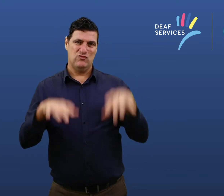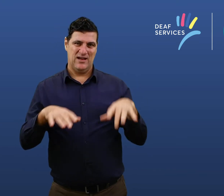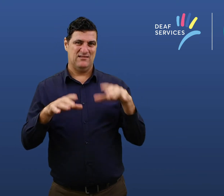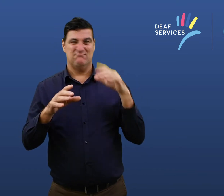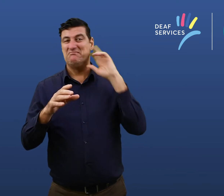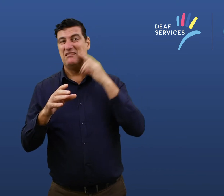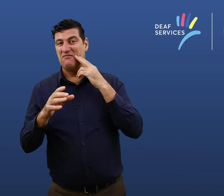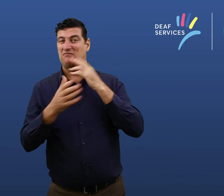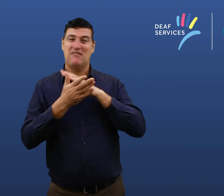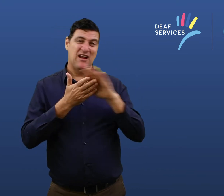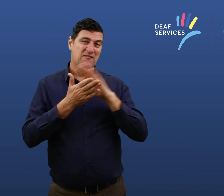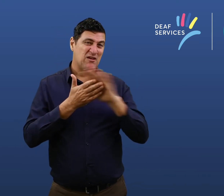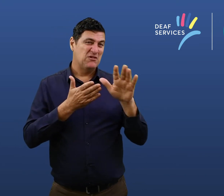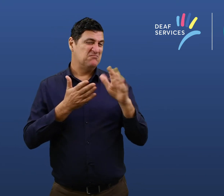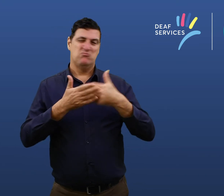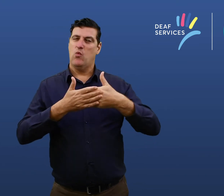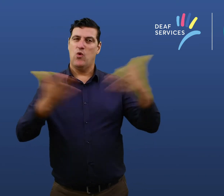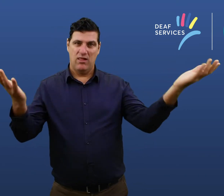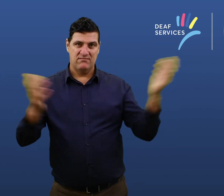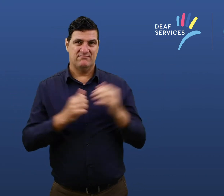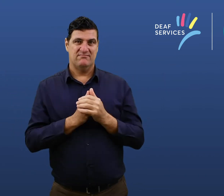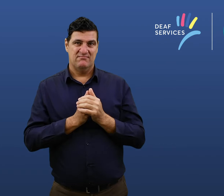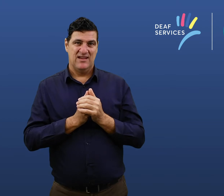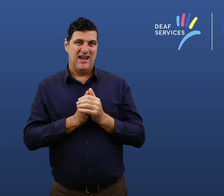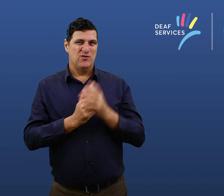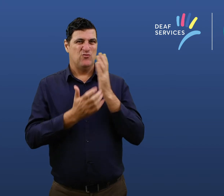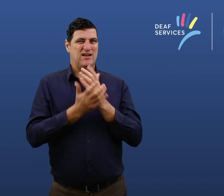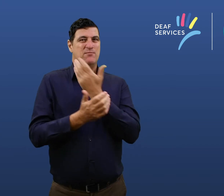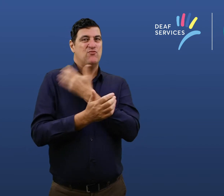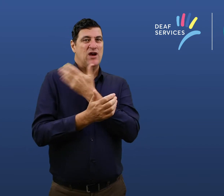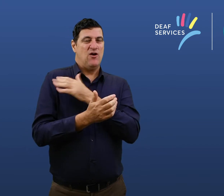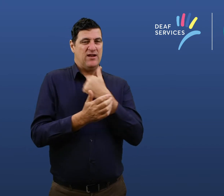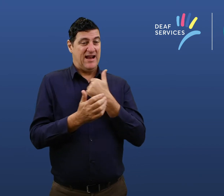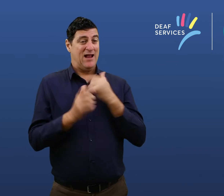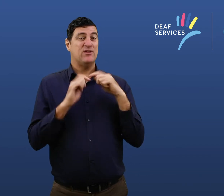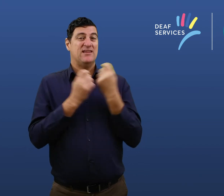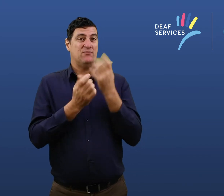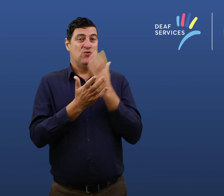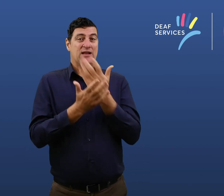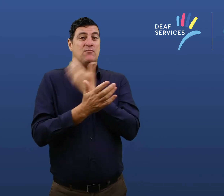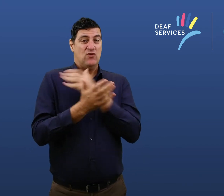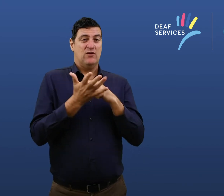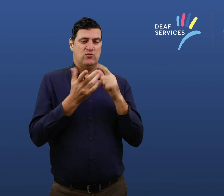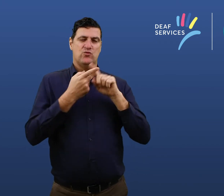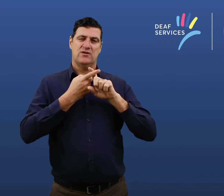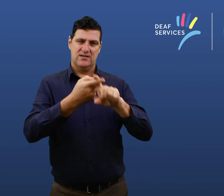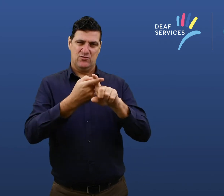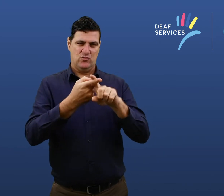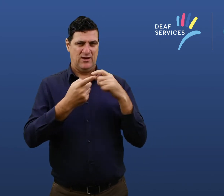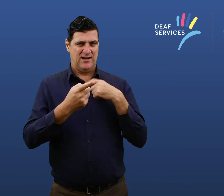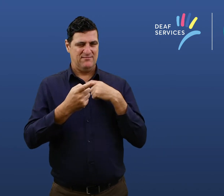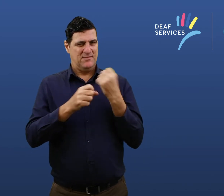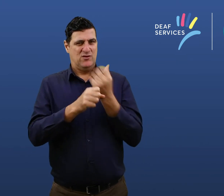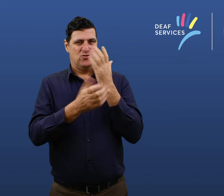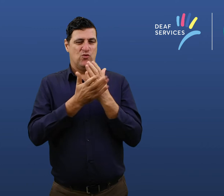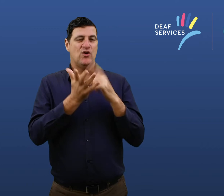equity for all Australians, regardless of if they were deaf or hard of hearing, to be inclusive of all. And I'm very proud, as